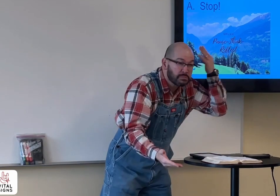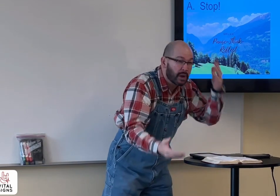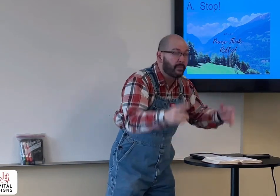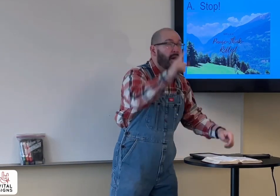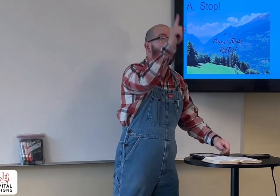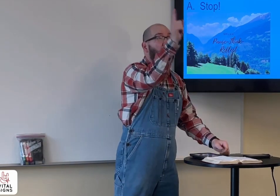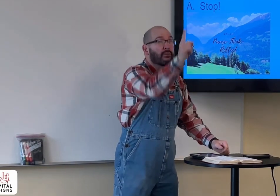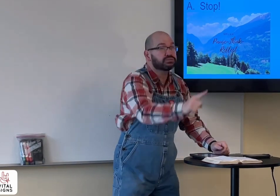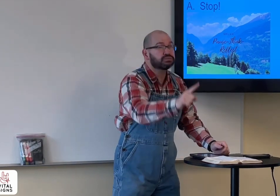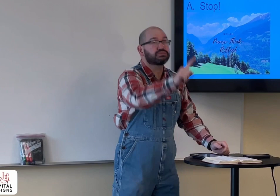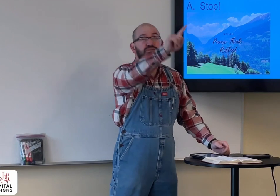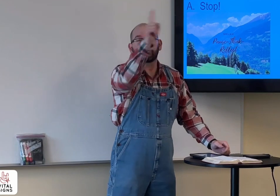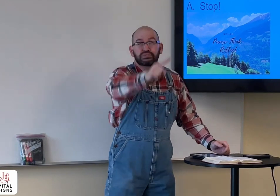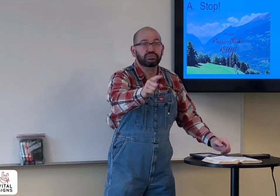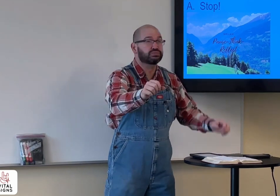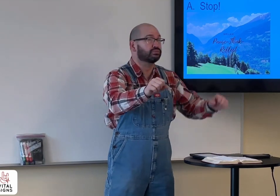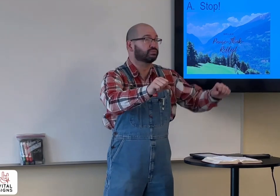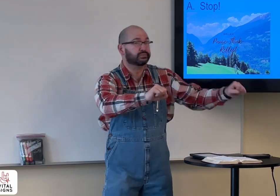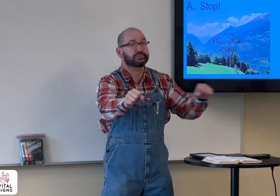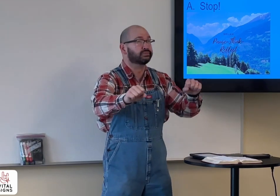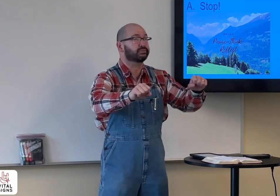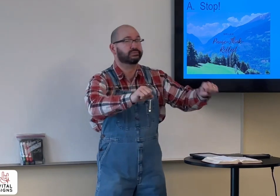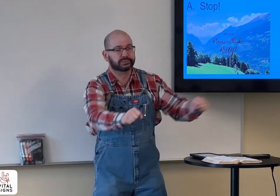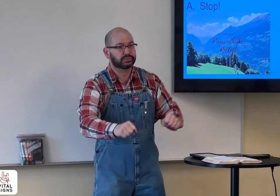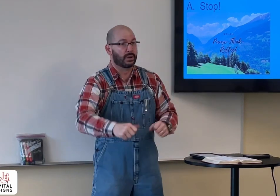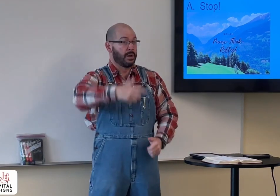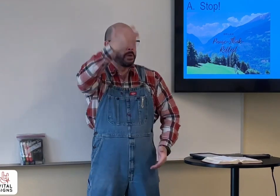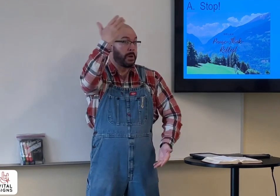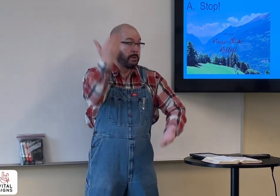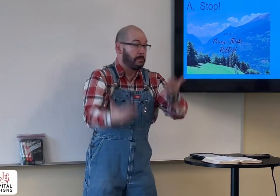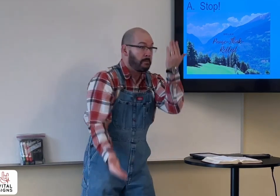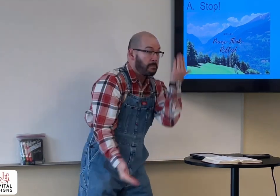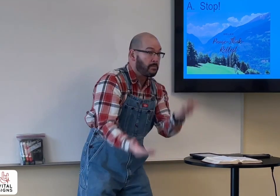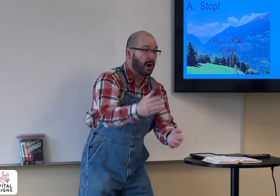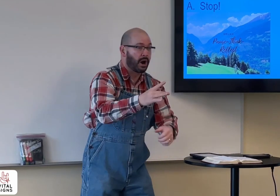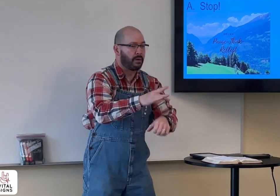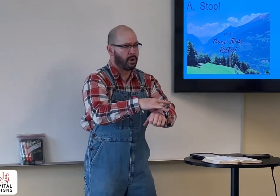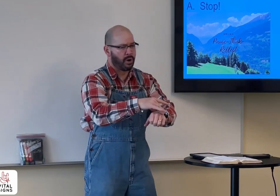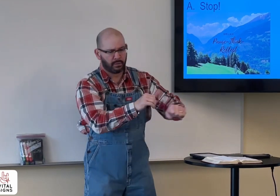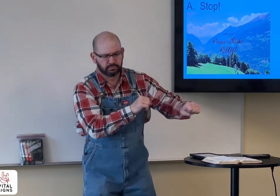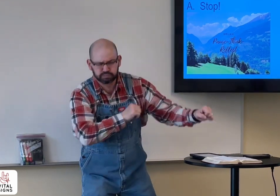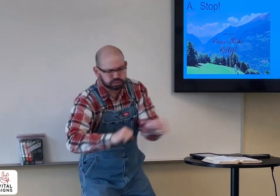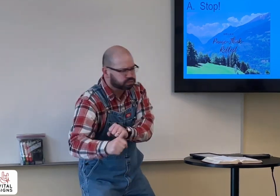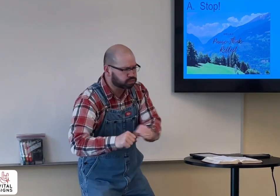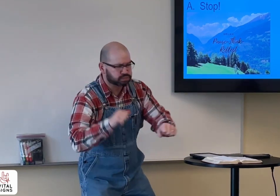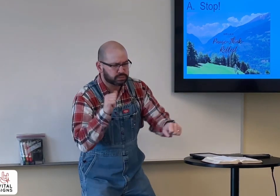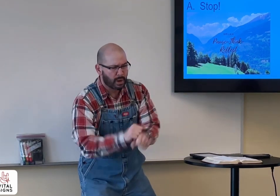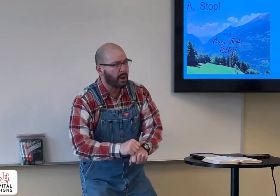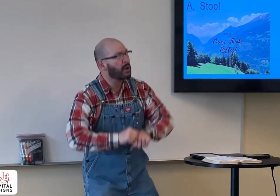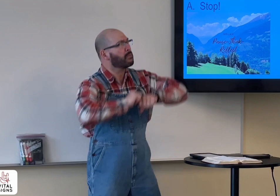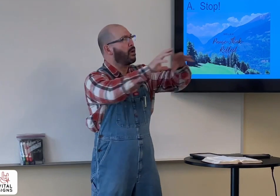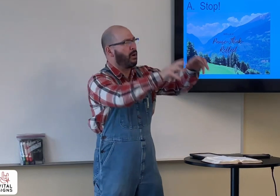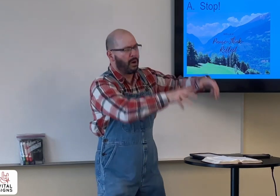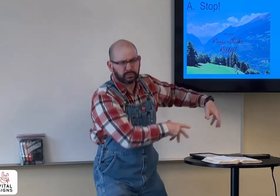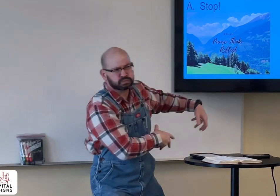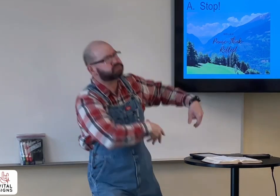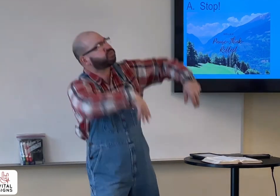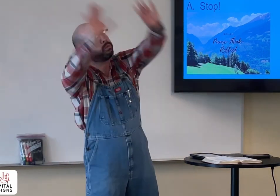maybe there's lightning and the earth, you can hear the thunder. Maybe there's an earthquake, the